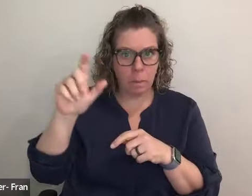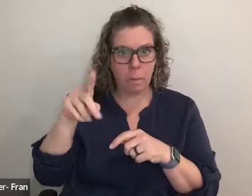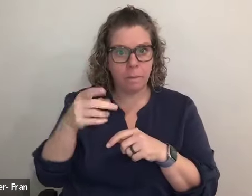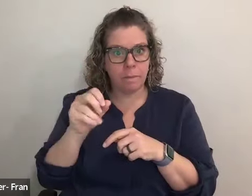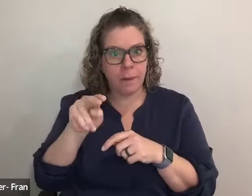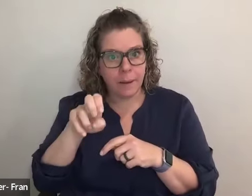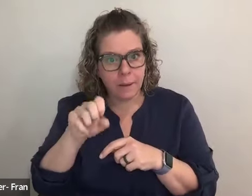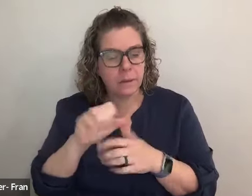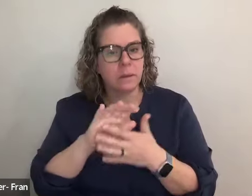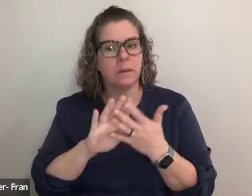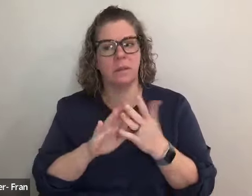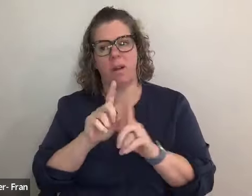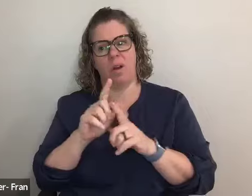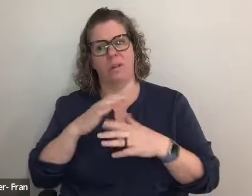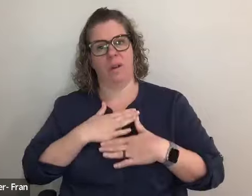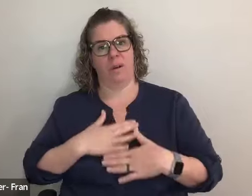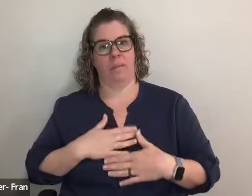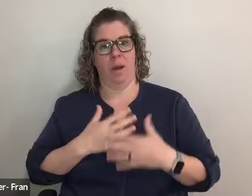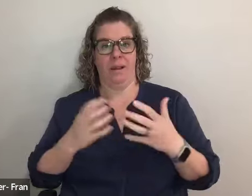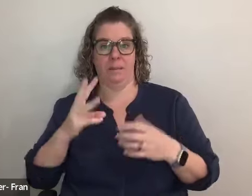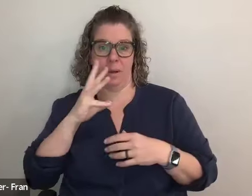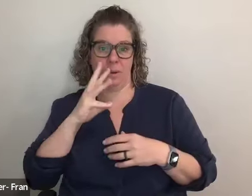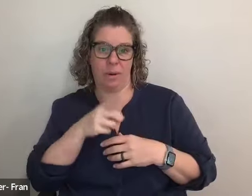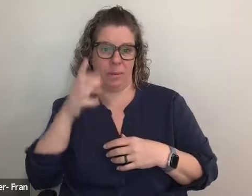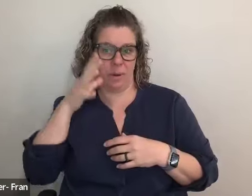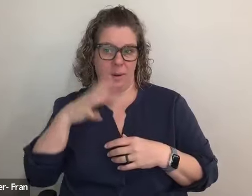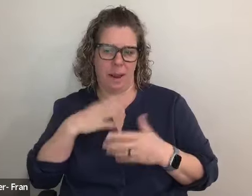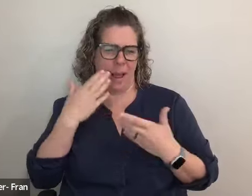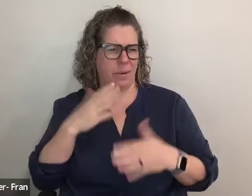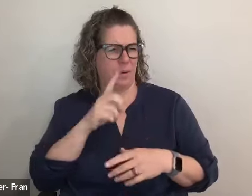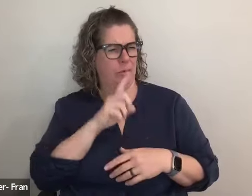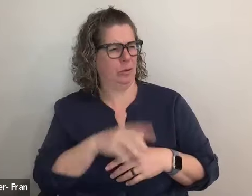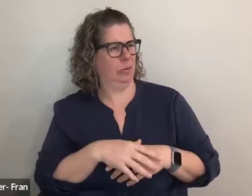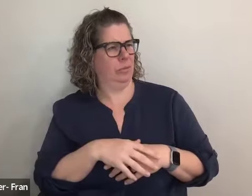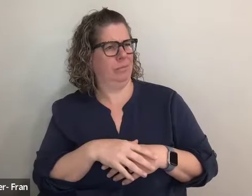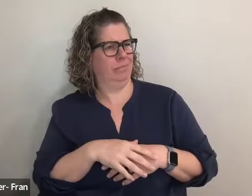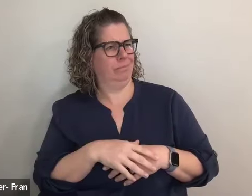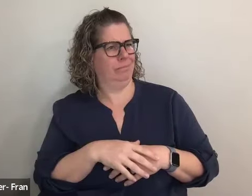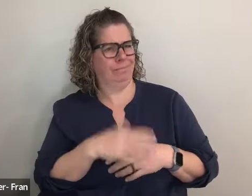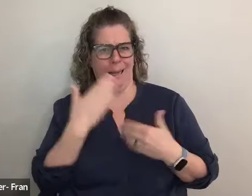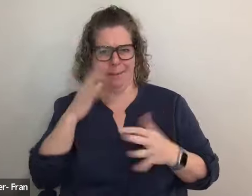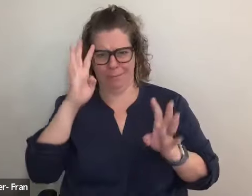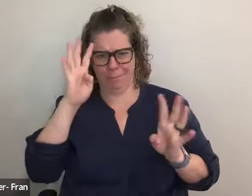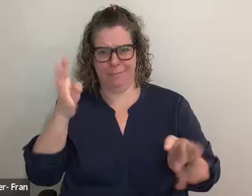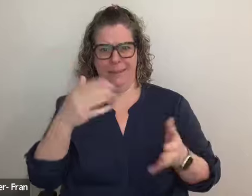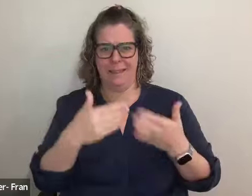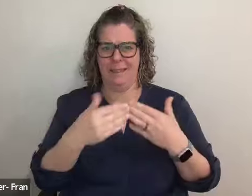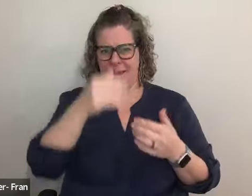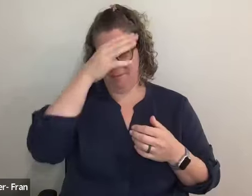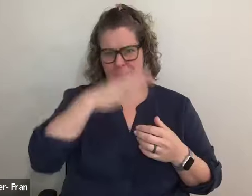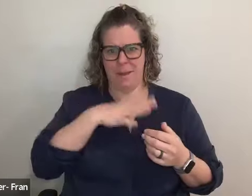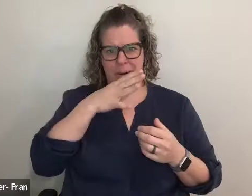too. Your bodies are just as much water as women's. Maybe, I don't actually know if that's a fact. I should look that up. If there's a difference between